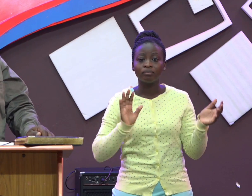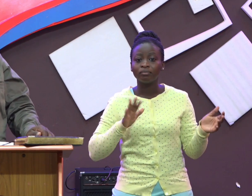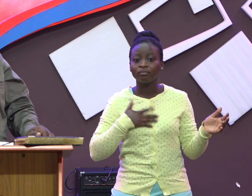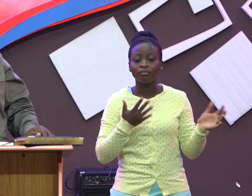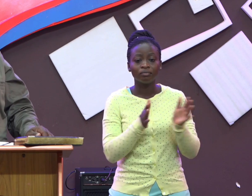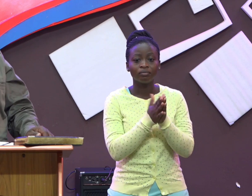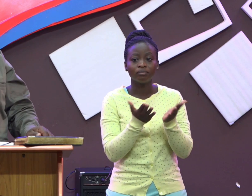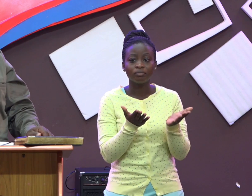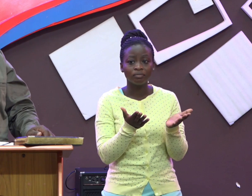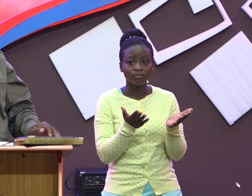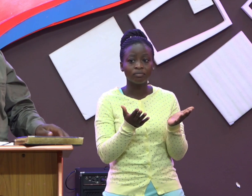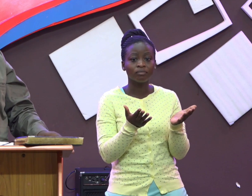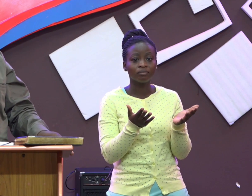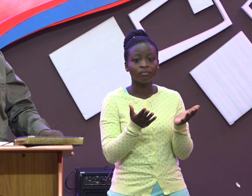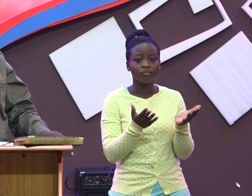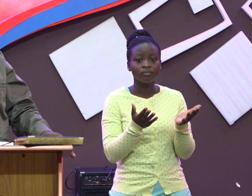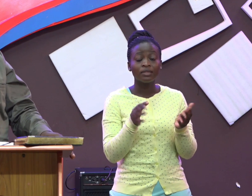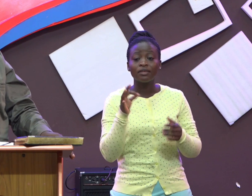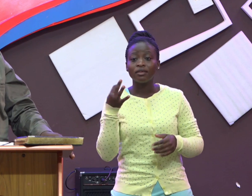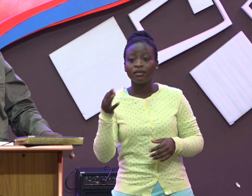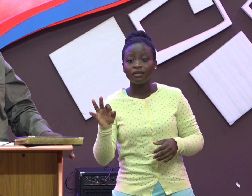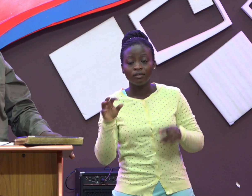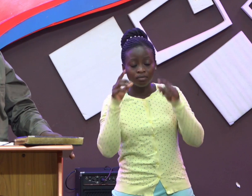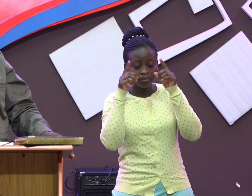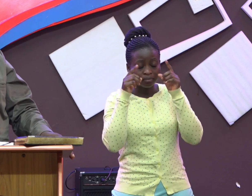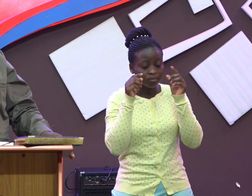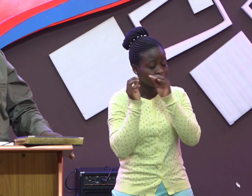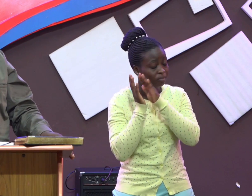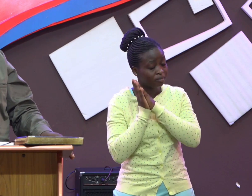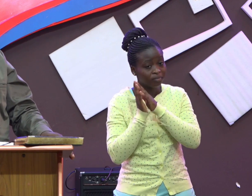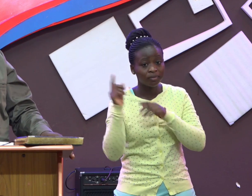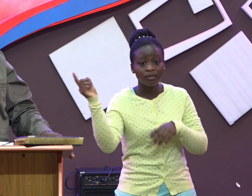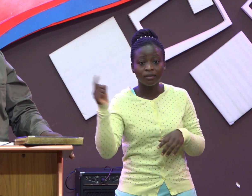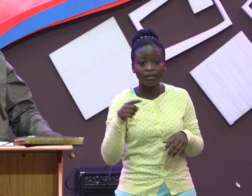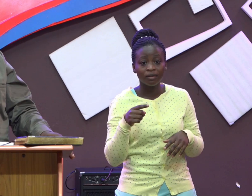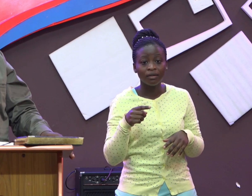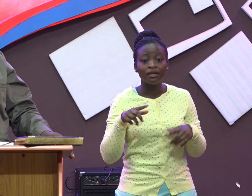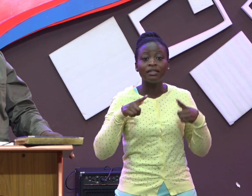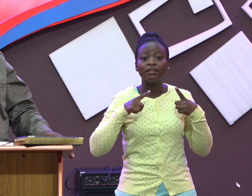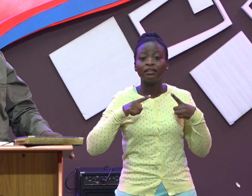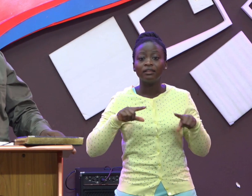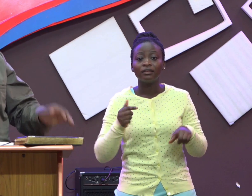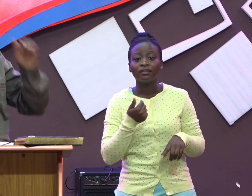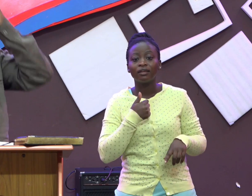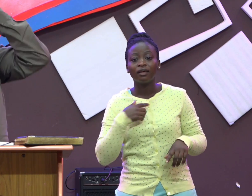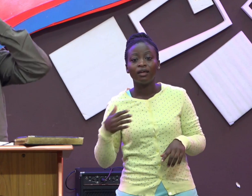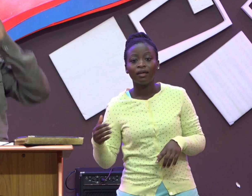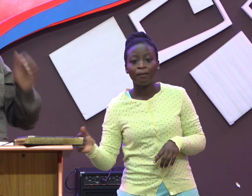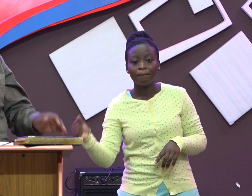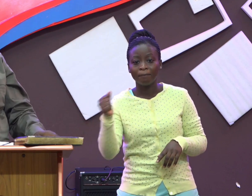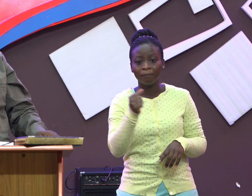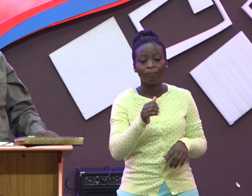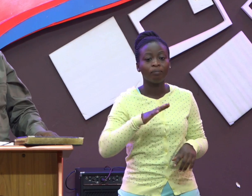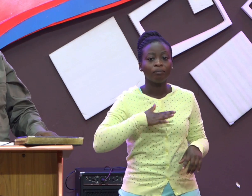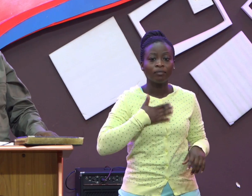my wisdom. Obanga tuloze. If sleep you've come. Kanteke nebigere mu mazi. Let me put my feet in the